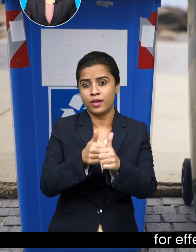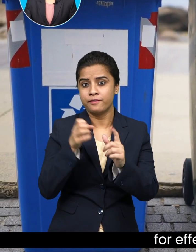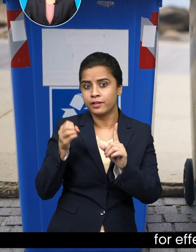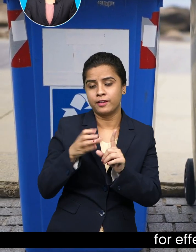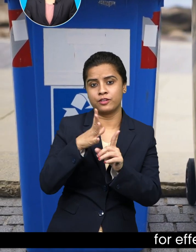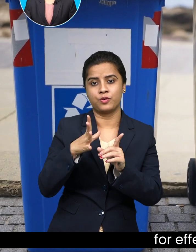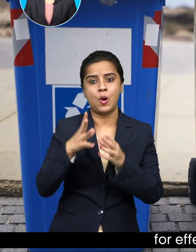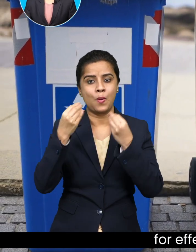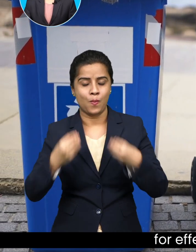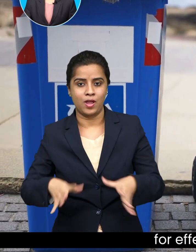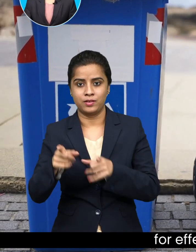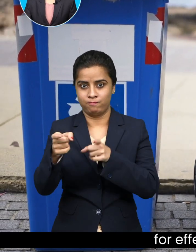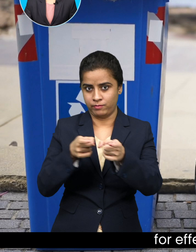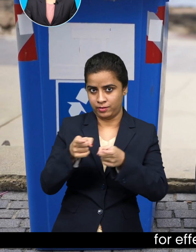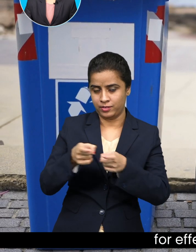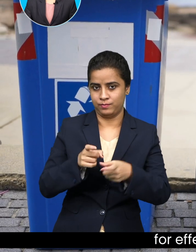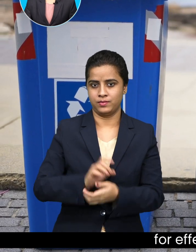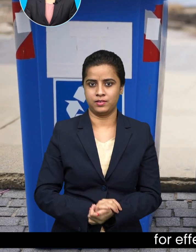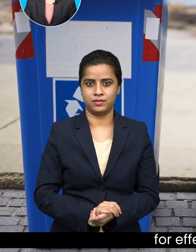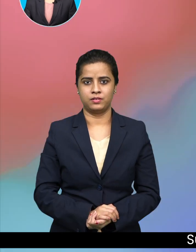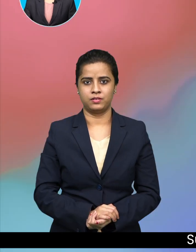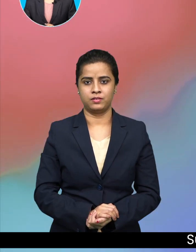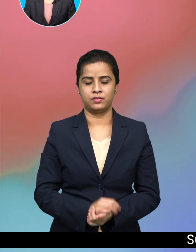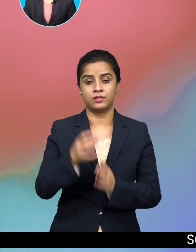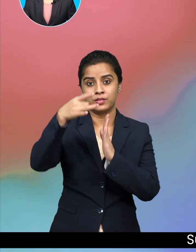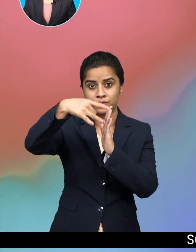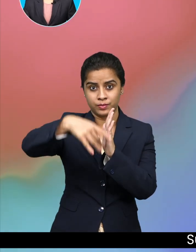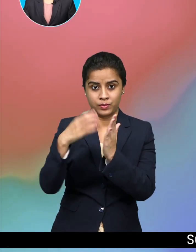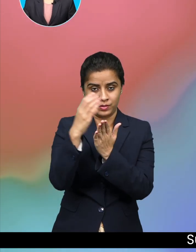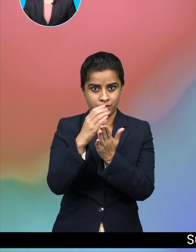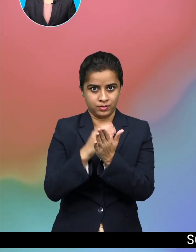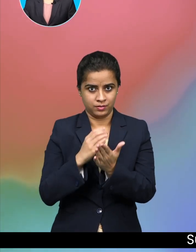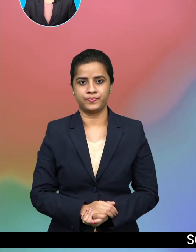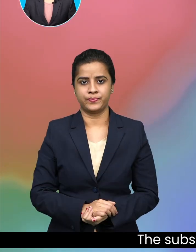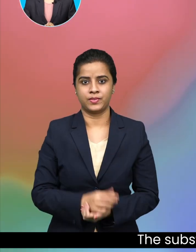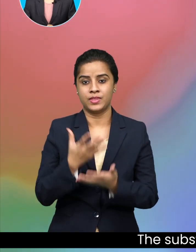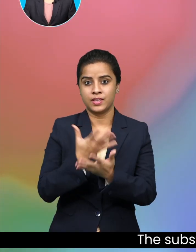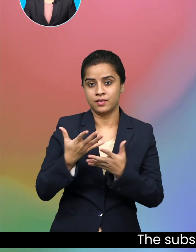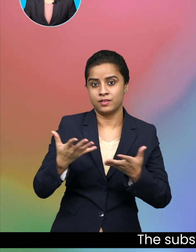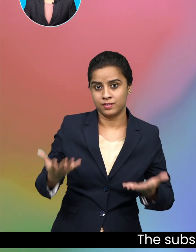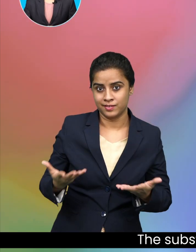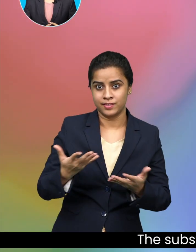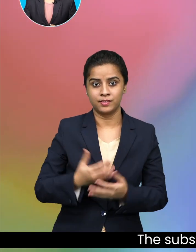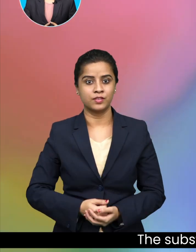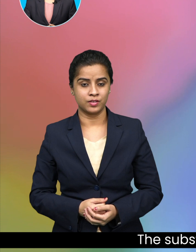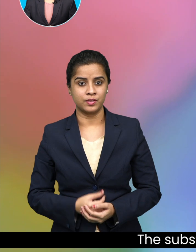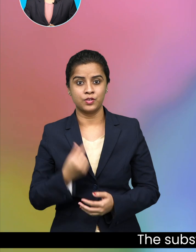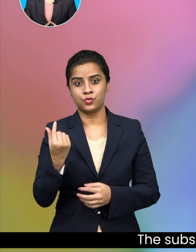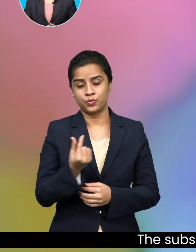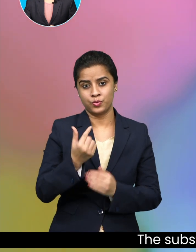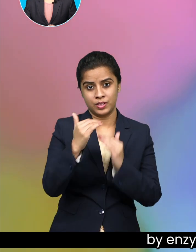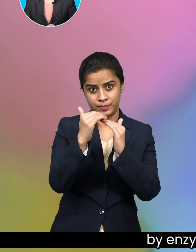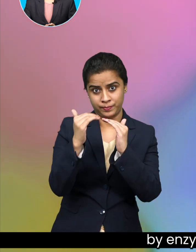for effective waste management. Summary of the lesson. The substances that can